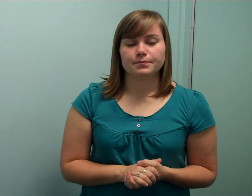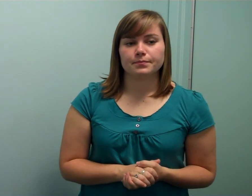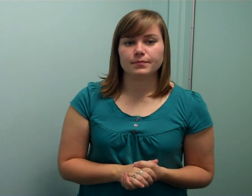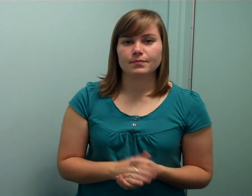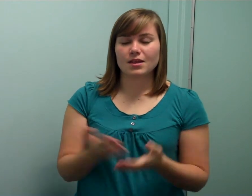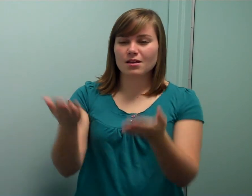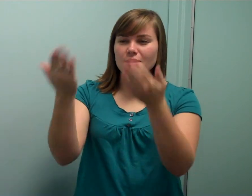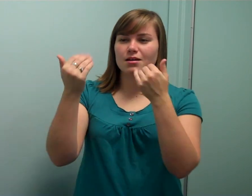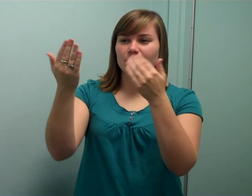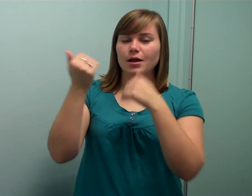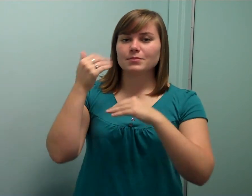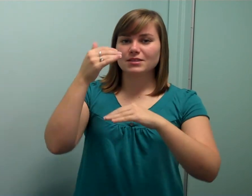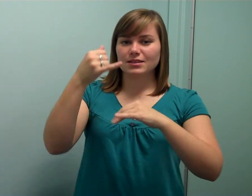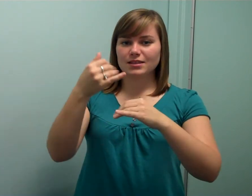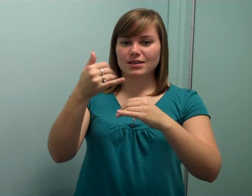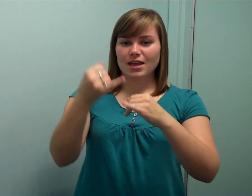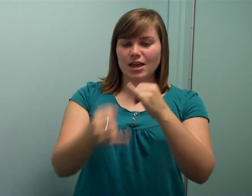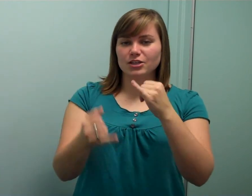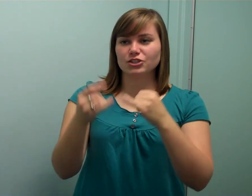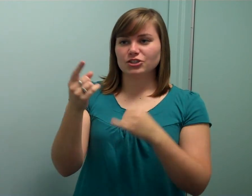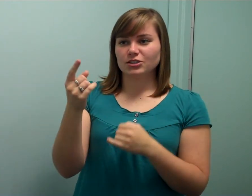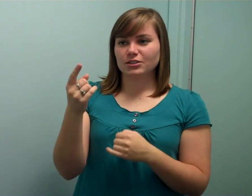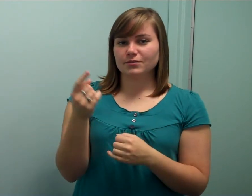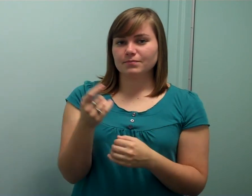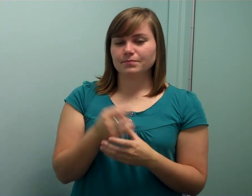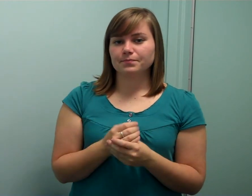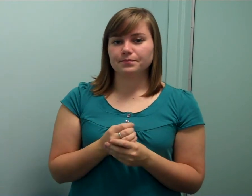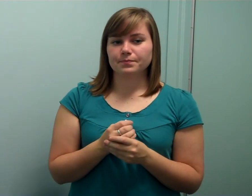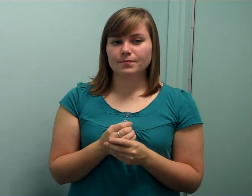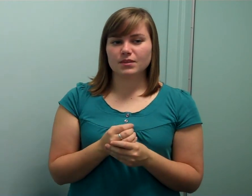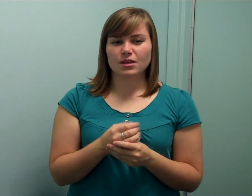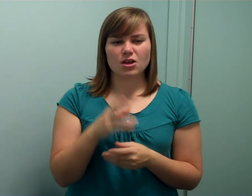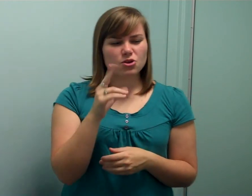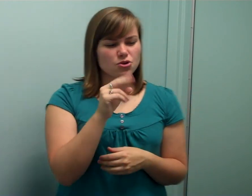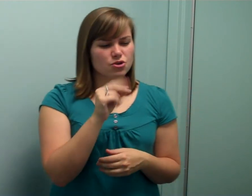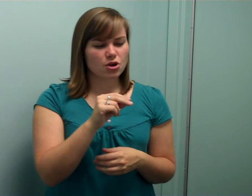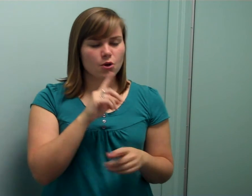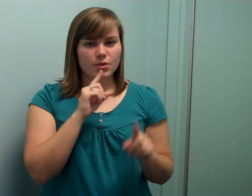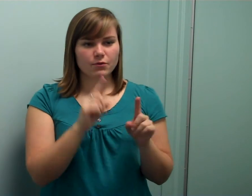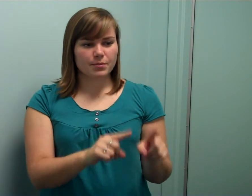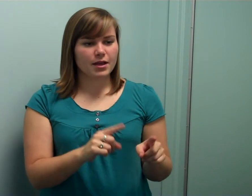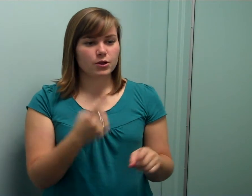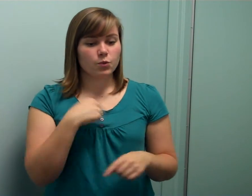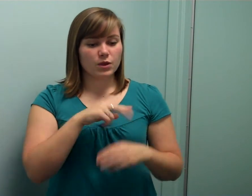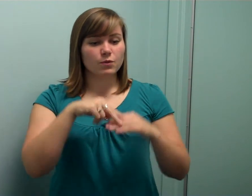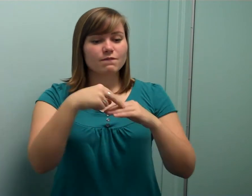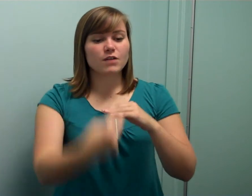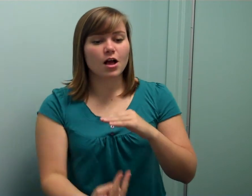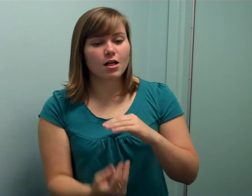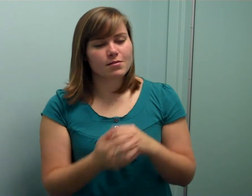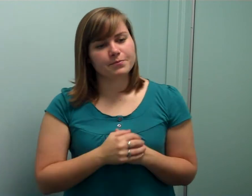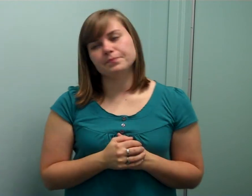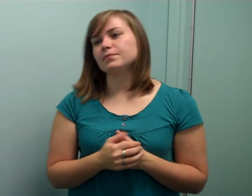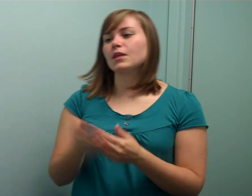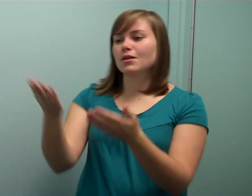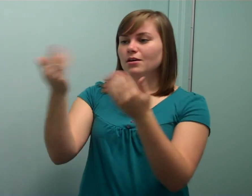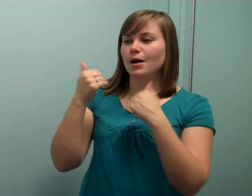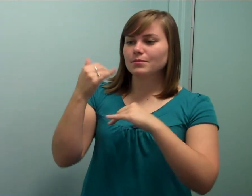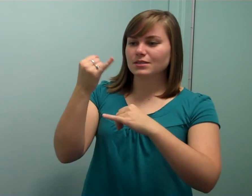"Come to the edge," he said. "No," they replied, "we will fall." "Come to the